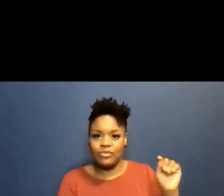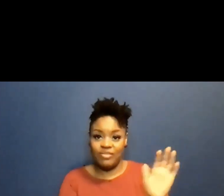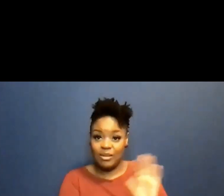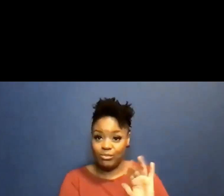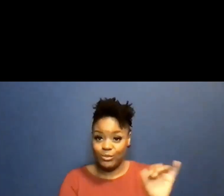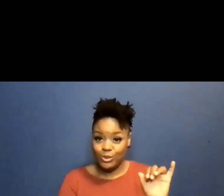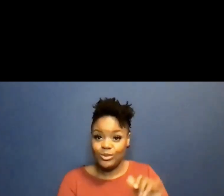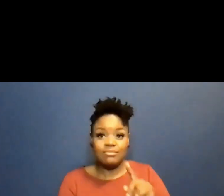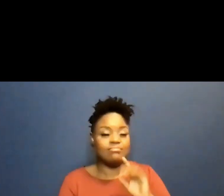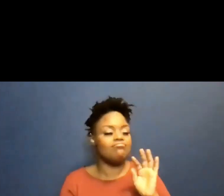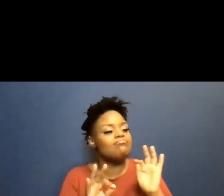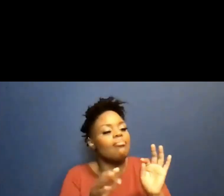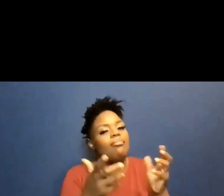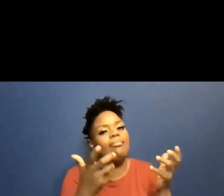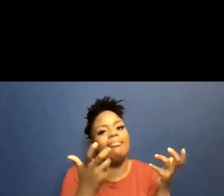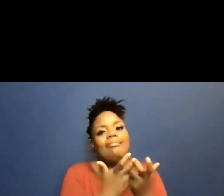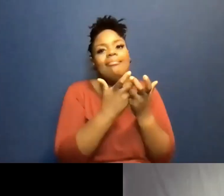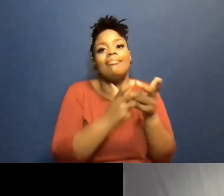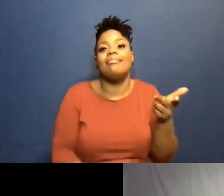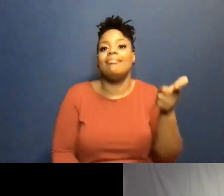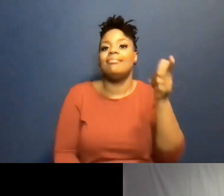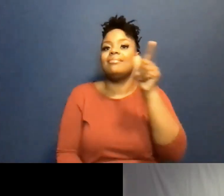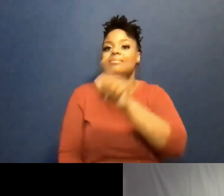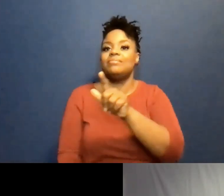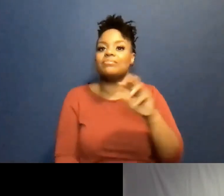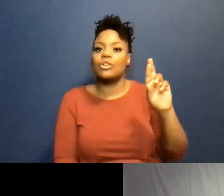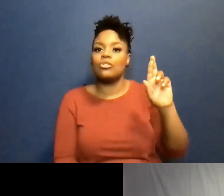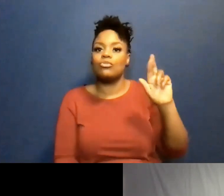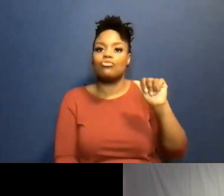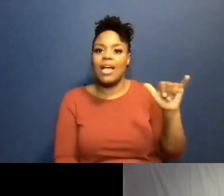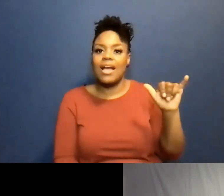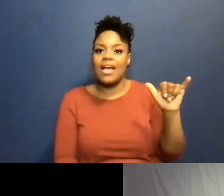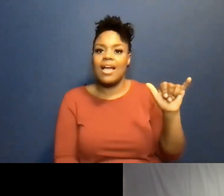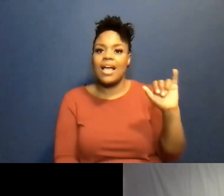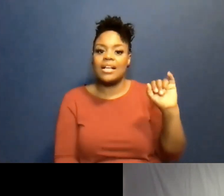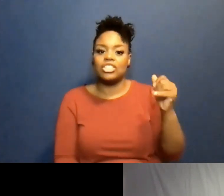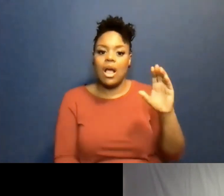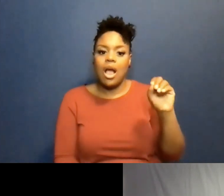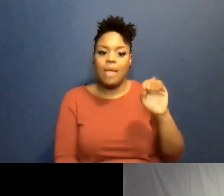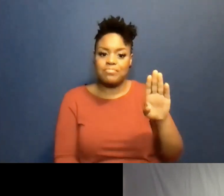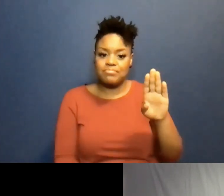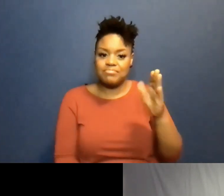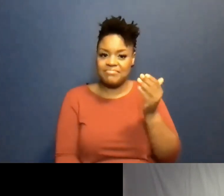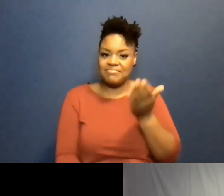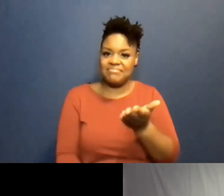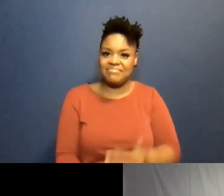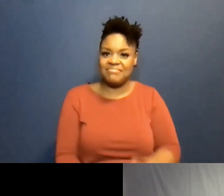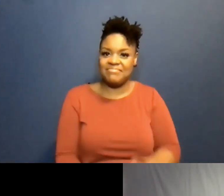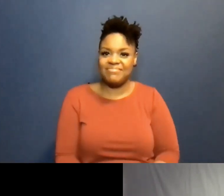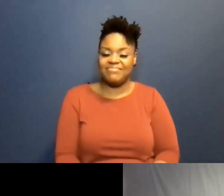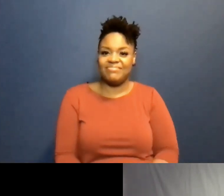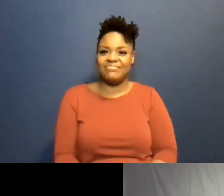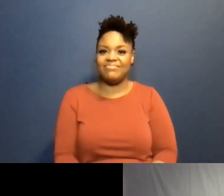Hi there. My name's Ray Jacobs. Thank you for the introduction. Yeah, just to clarify, I